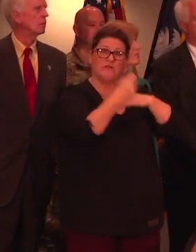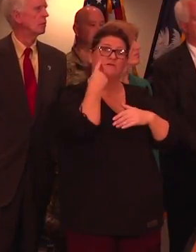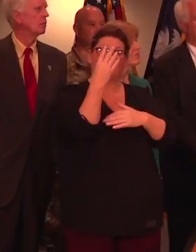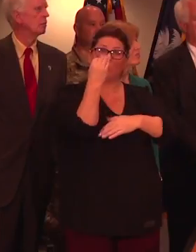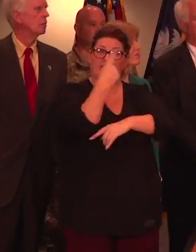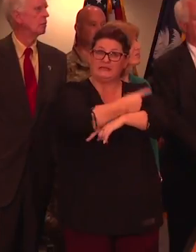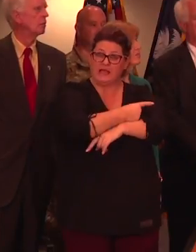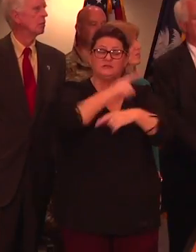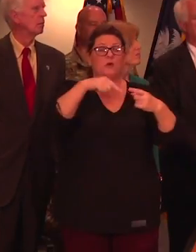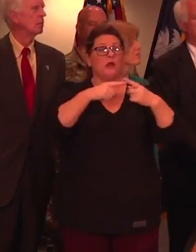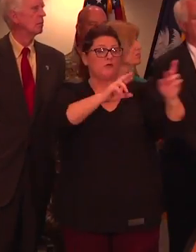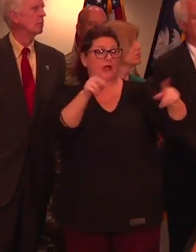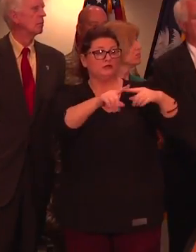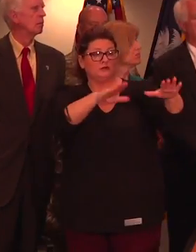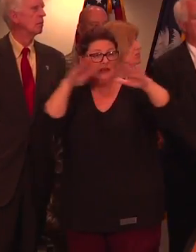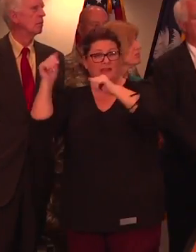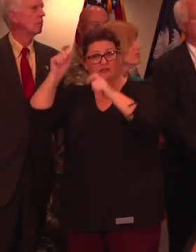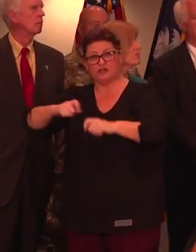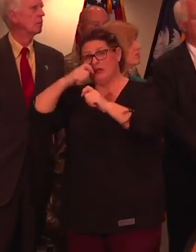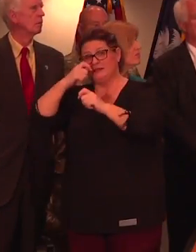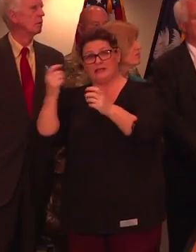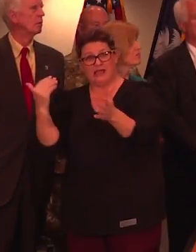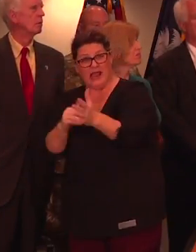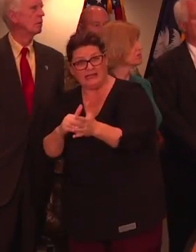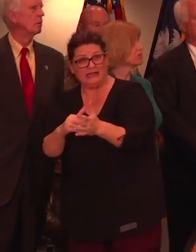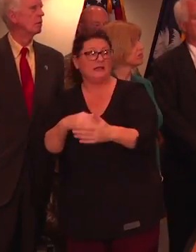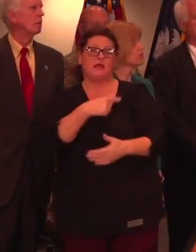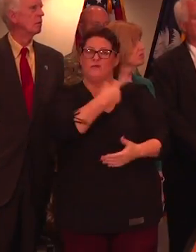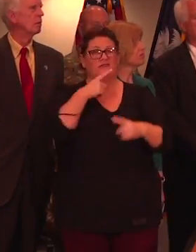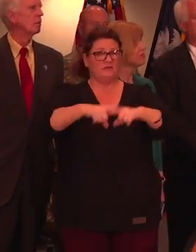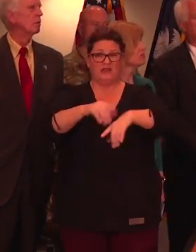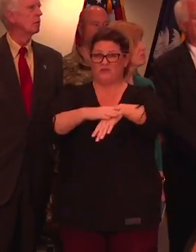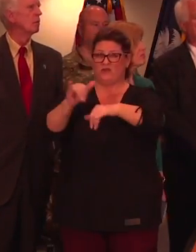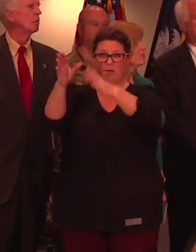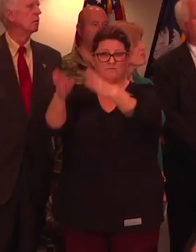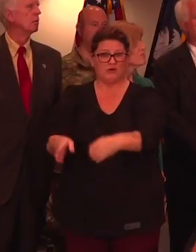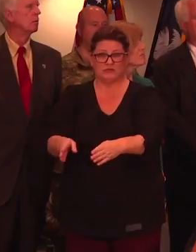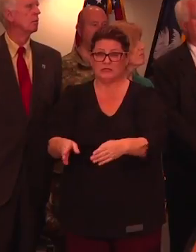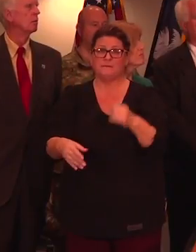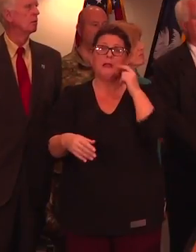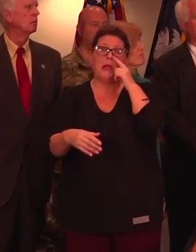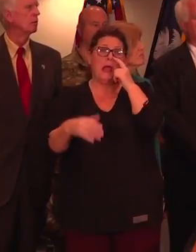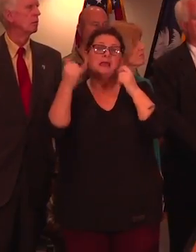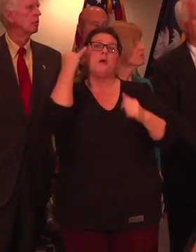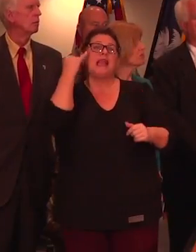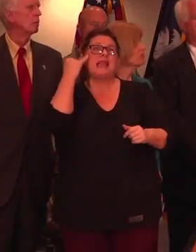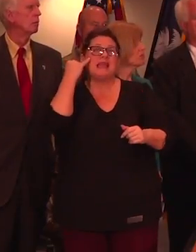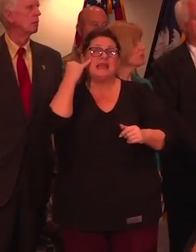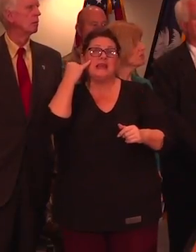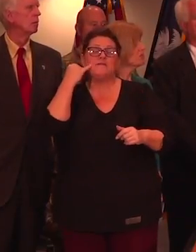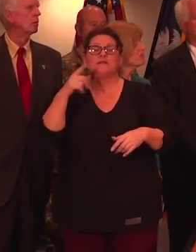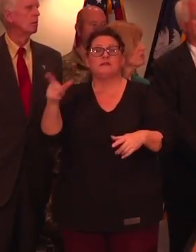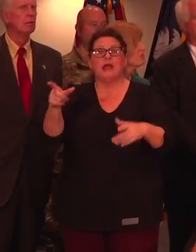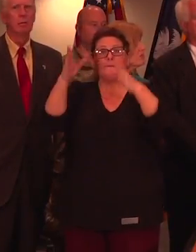earlier? It depends on a case-by-case basis. If the testing is being performed so that they can return to an essential duty